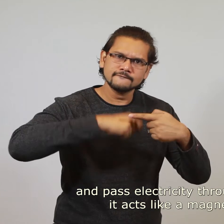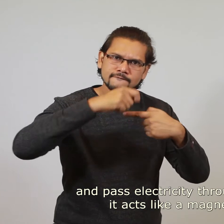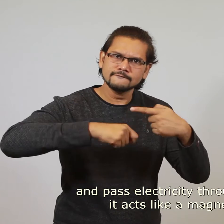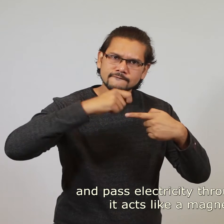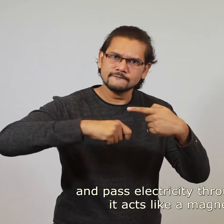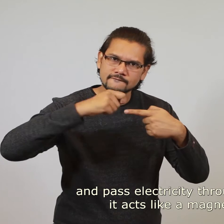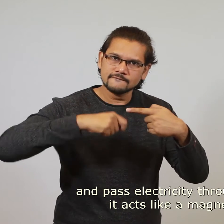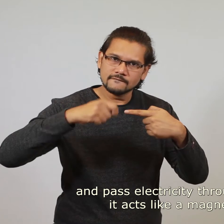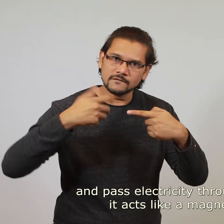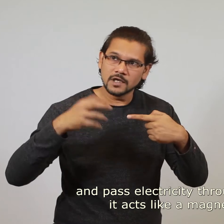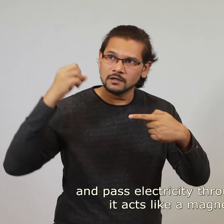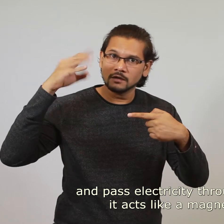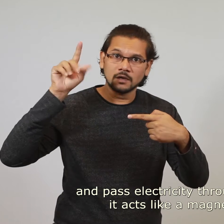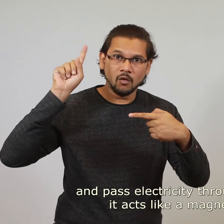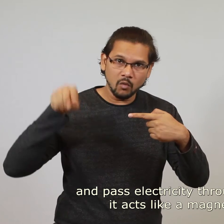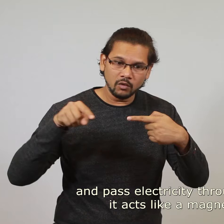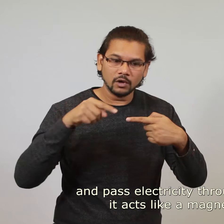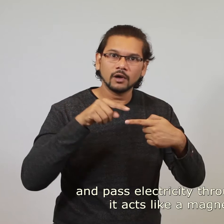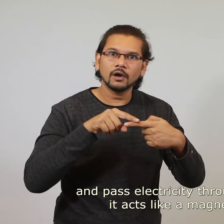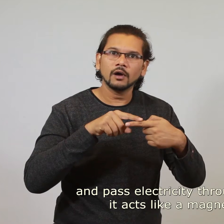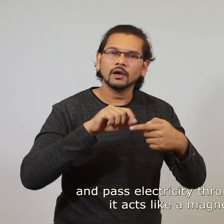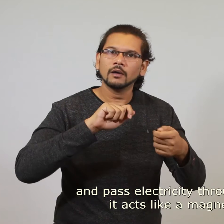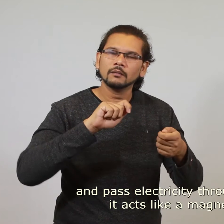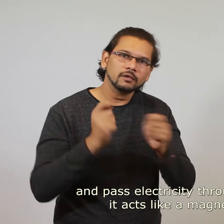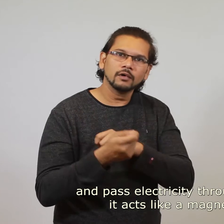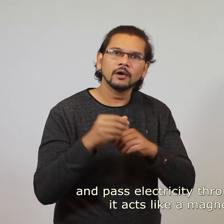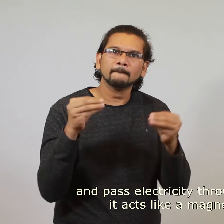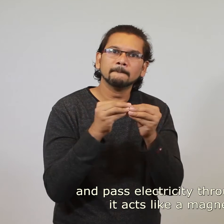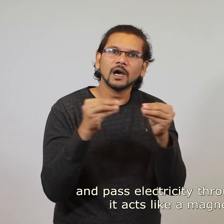and pass electricity through it, it acts like a magnet.